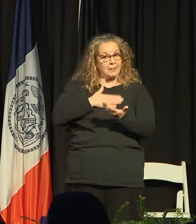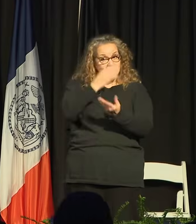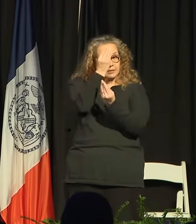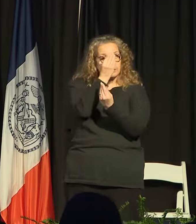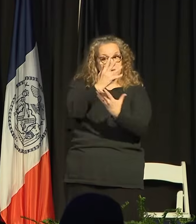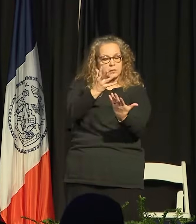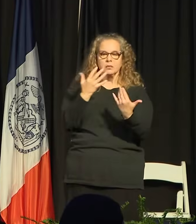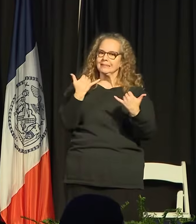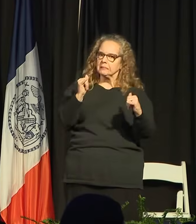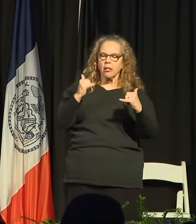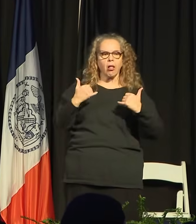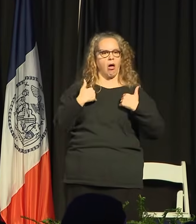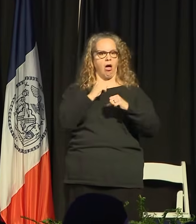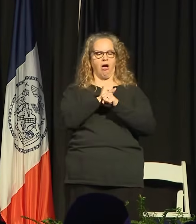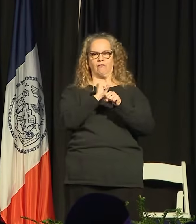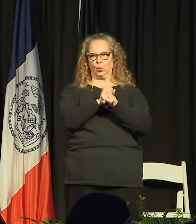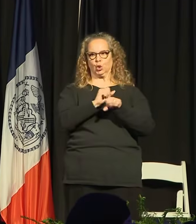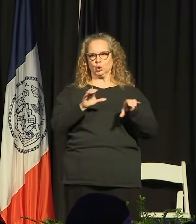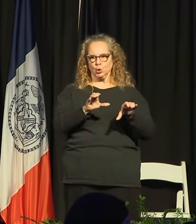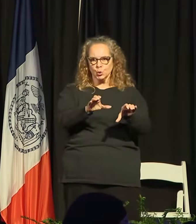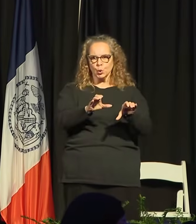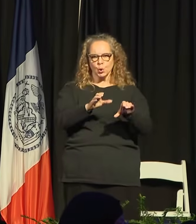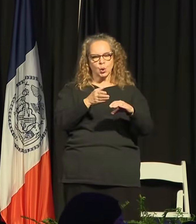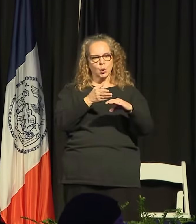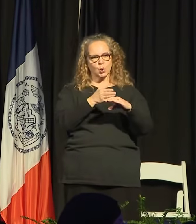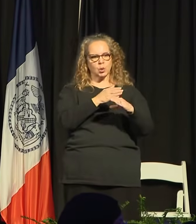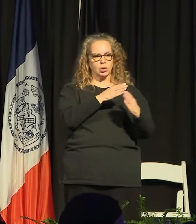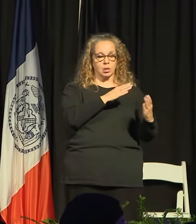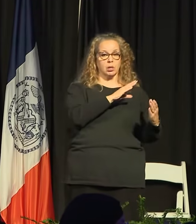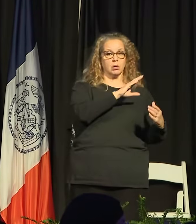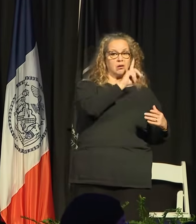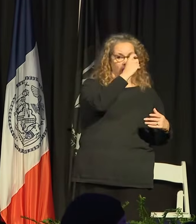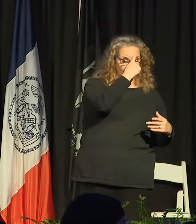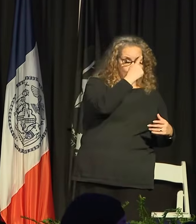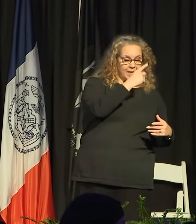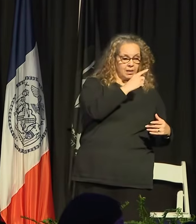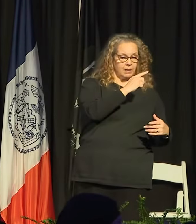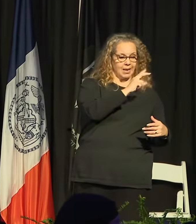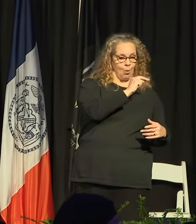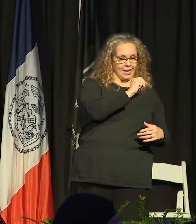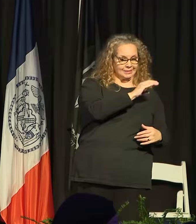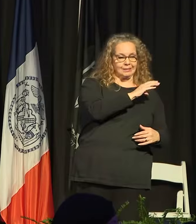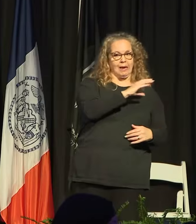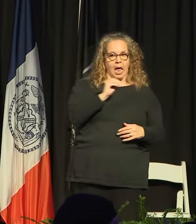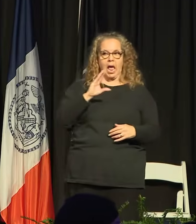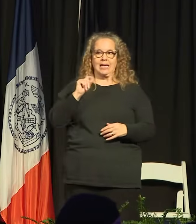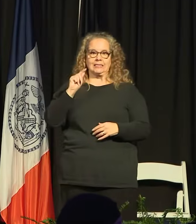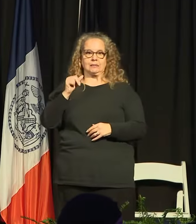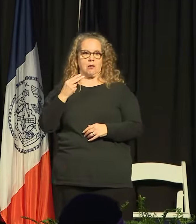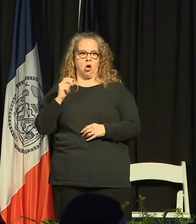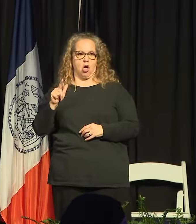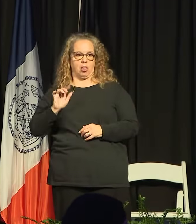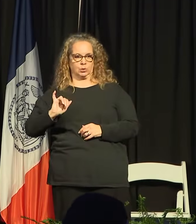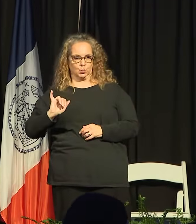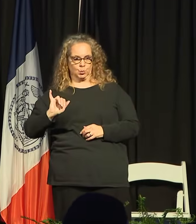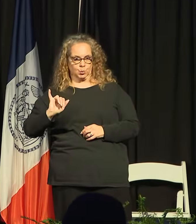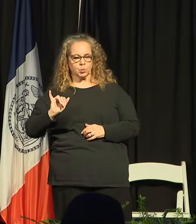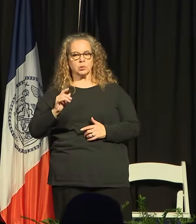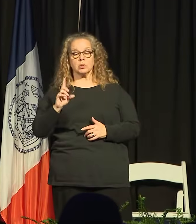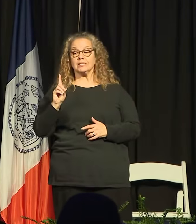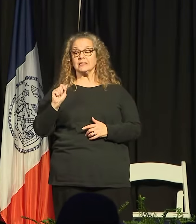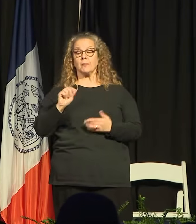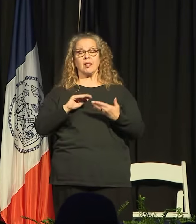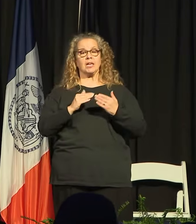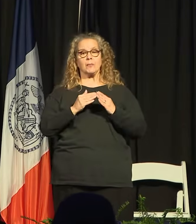administration across City Hall and across city government than ever before advocating for issues that touch the disability community.